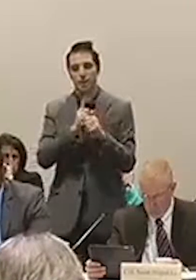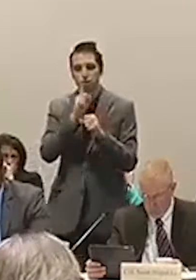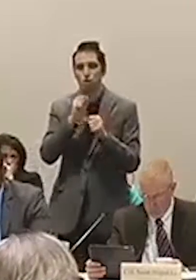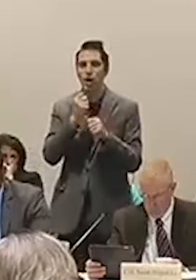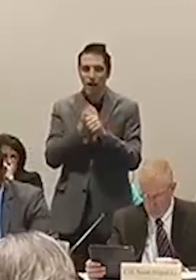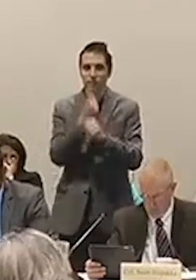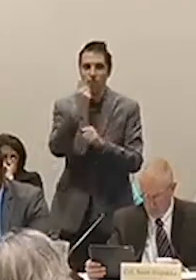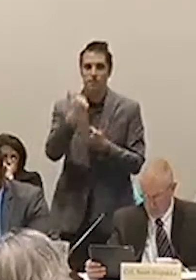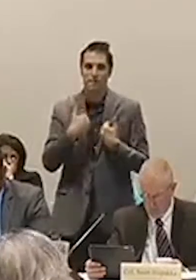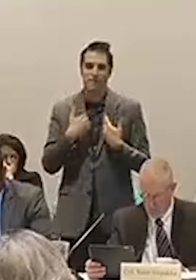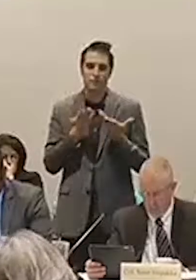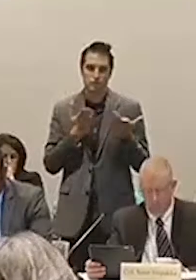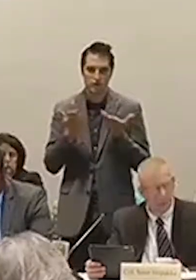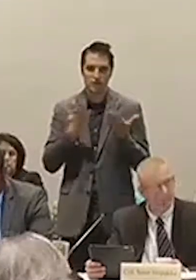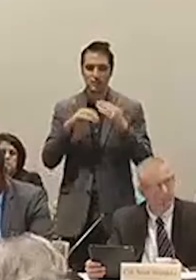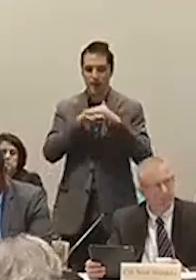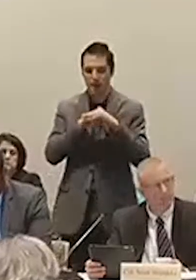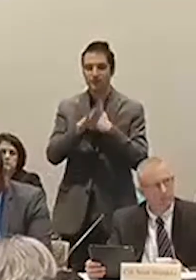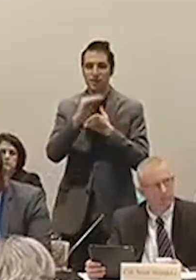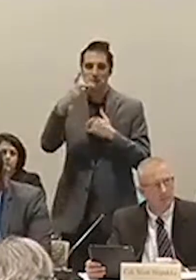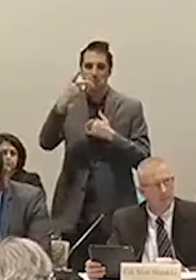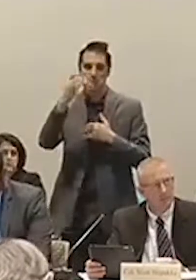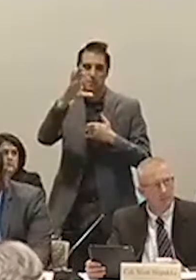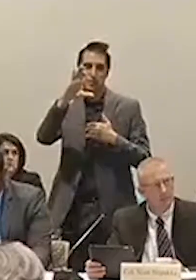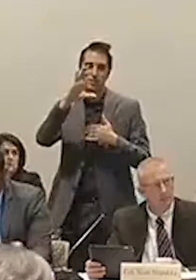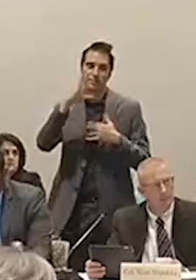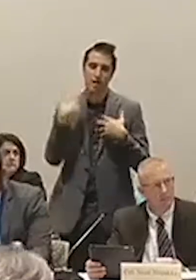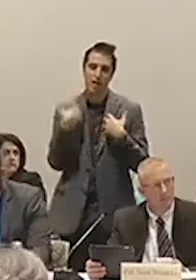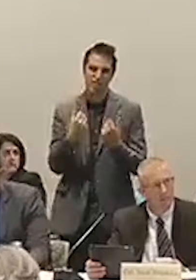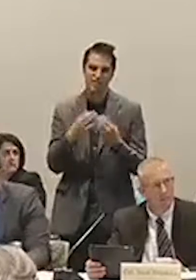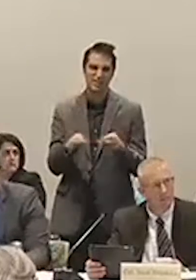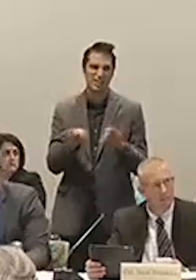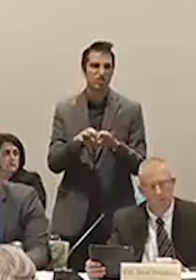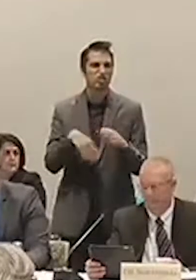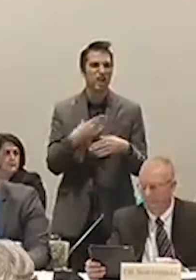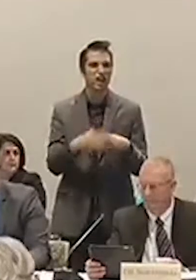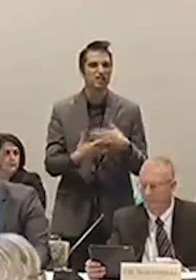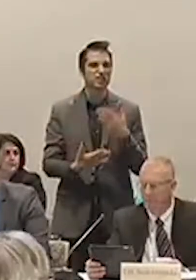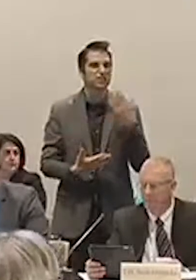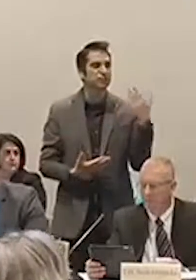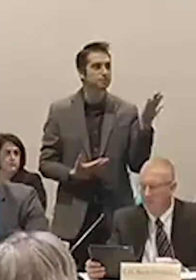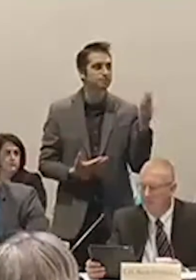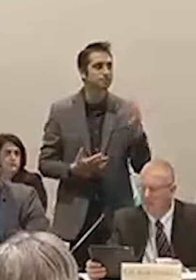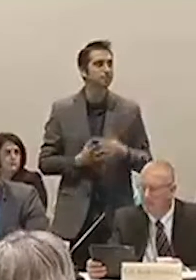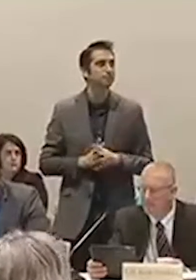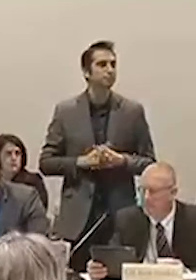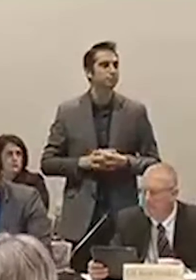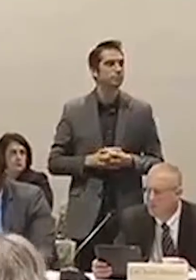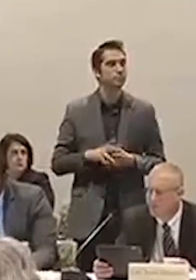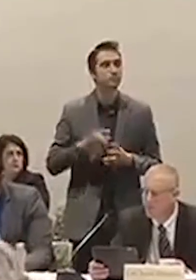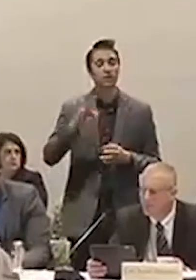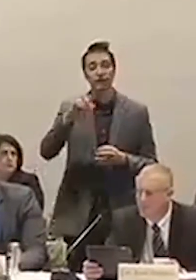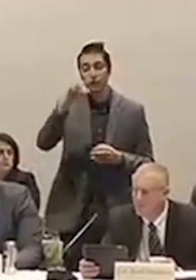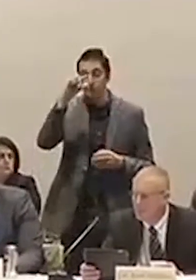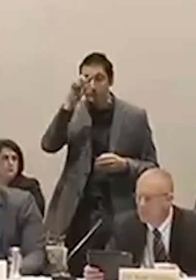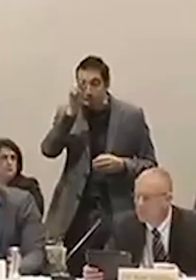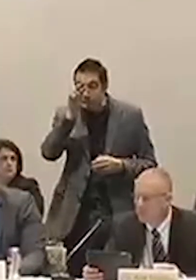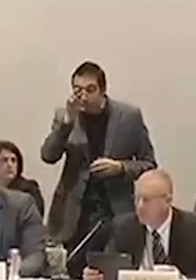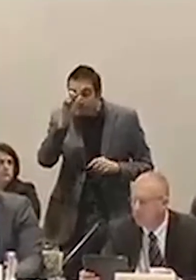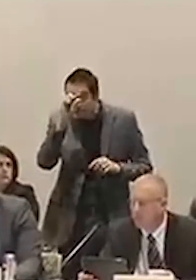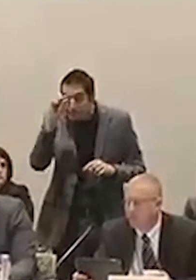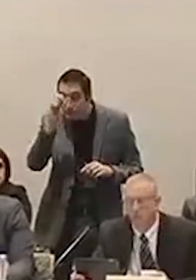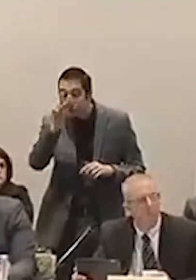service and access in public health. It's just essential. Okay, so next one. So if you squint, what you'll see